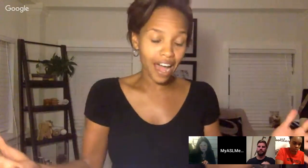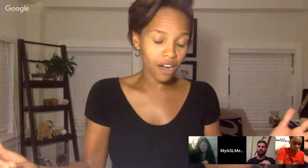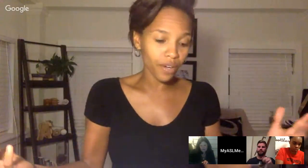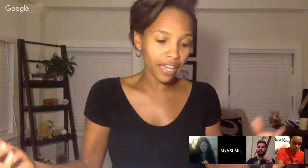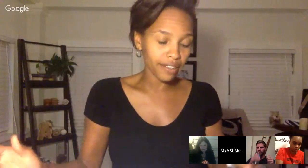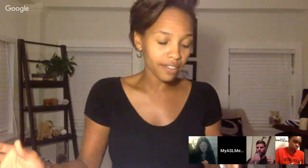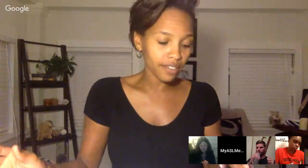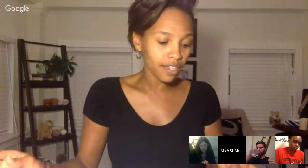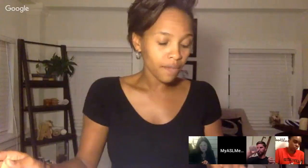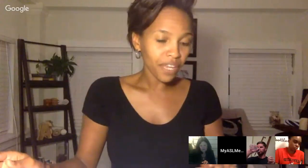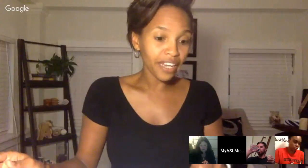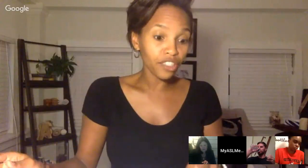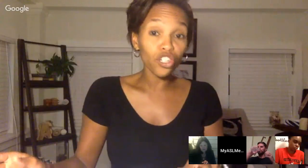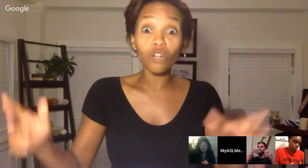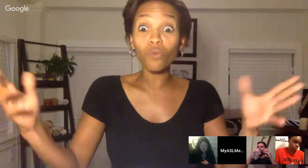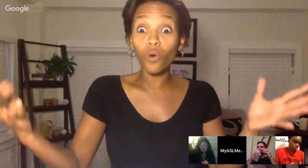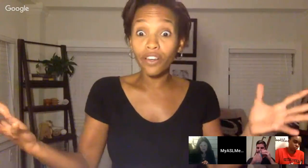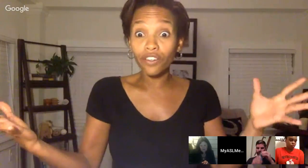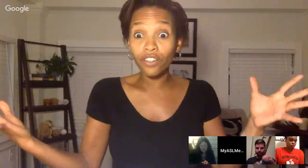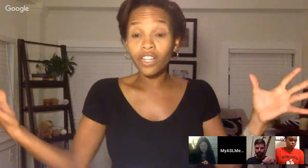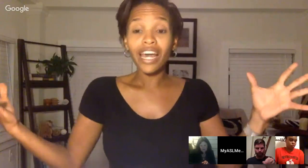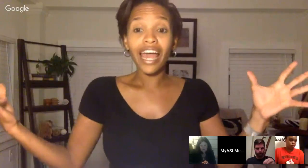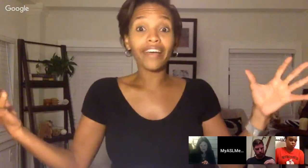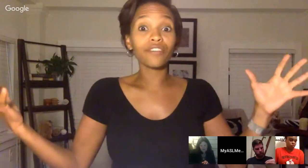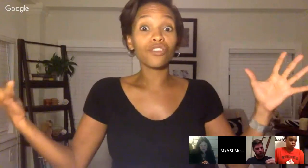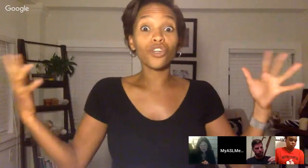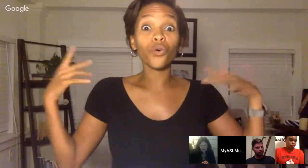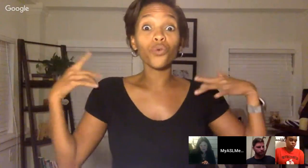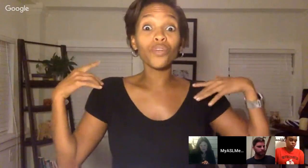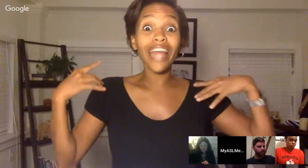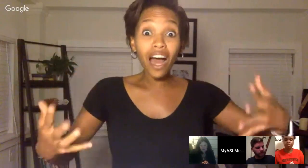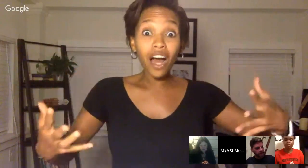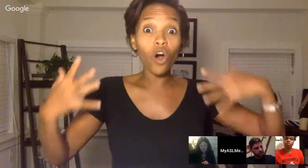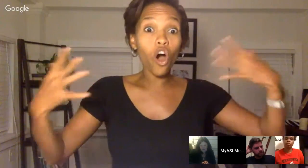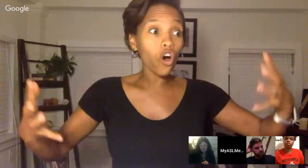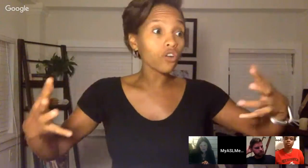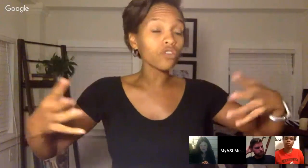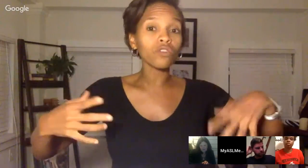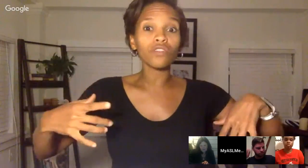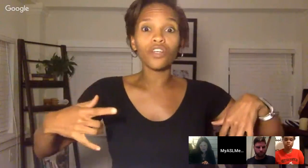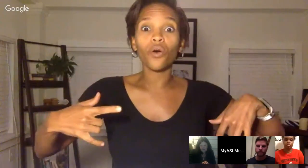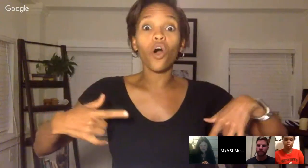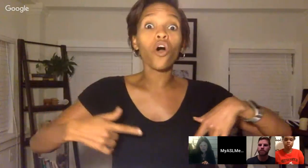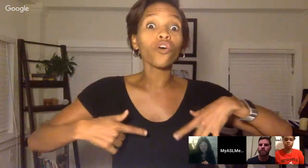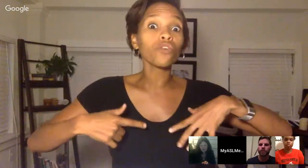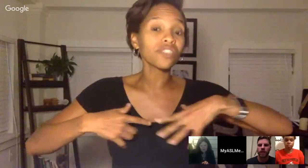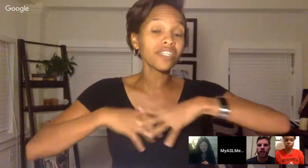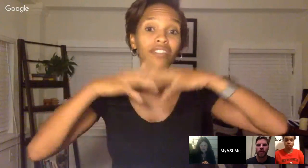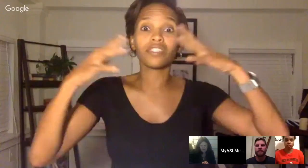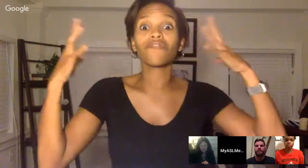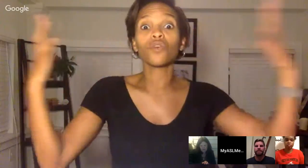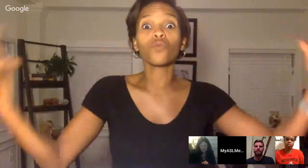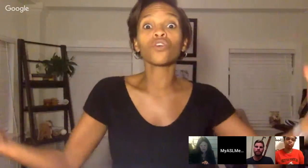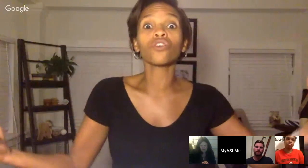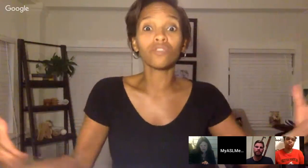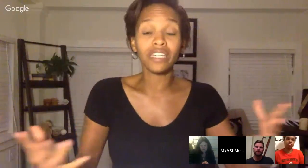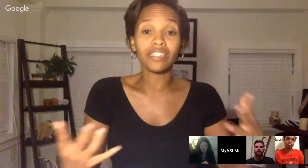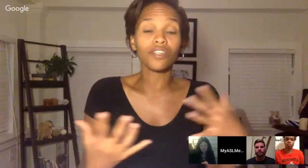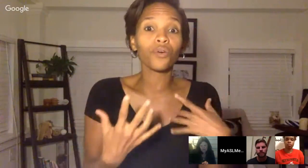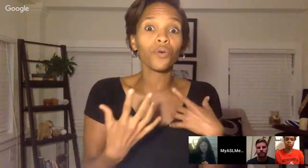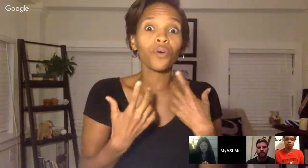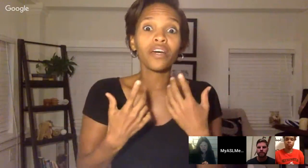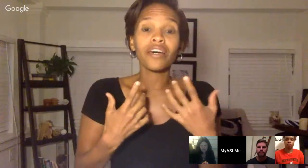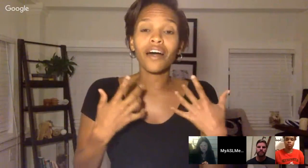right now is in turmoil, and so now all citizens of the world